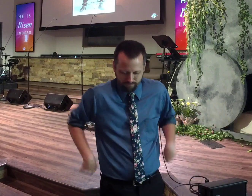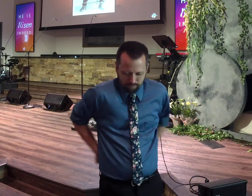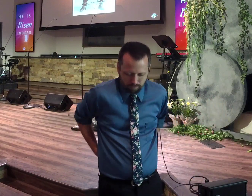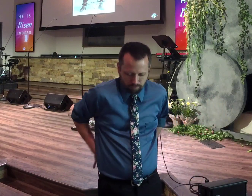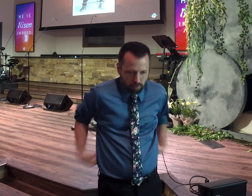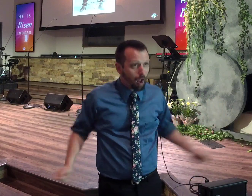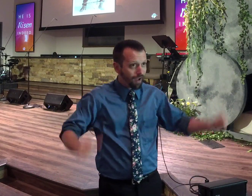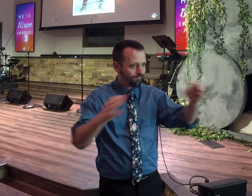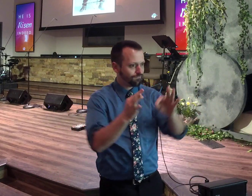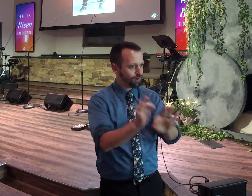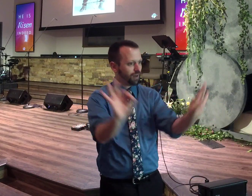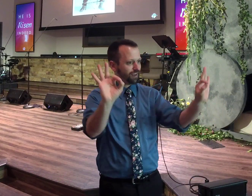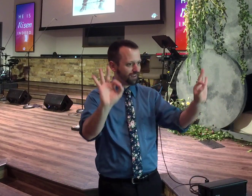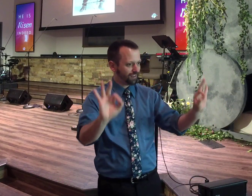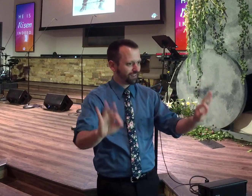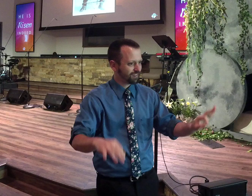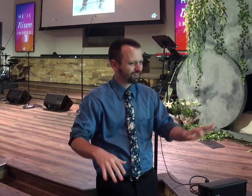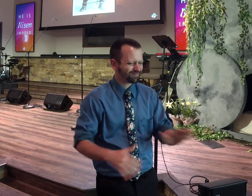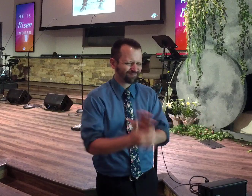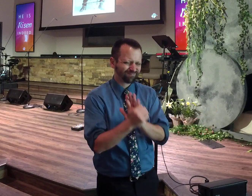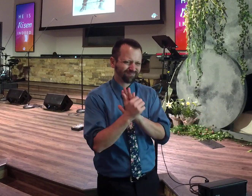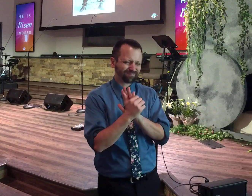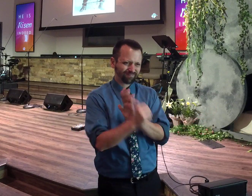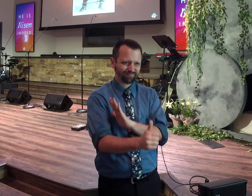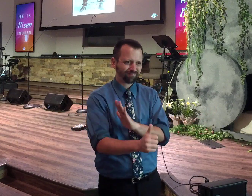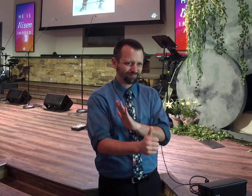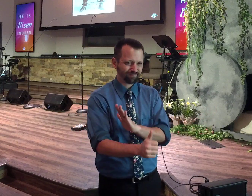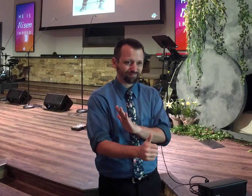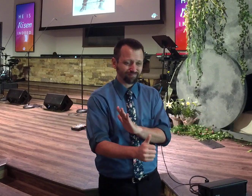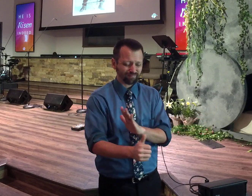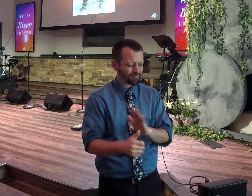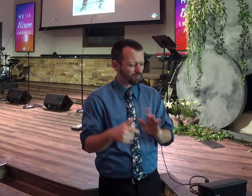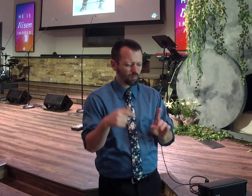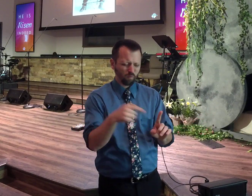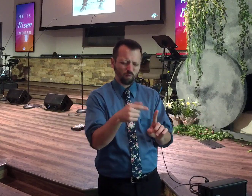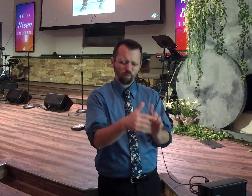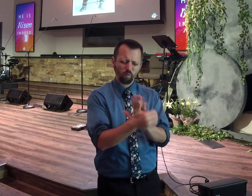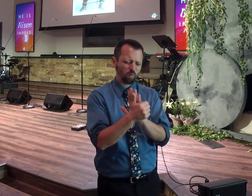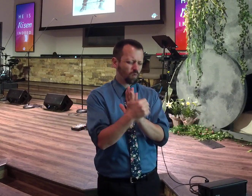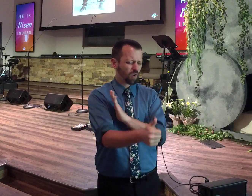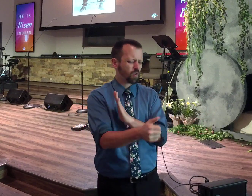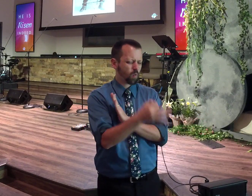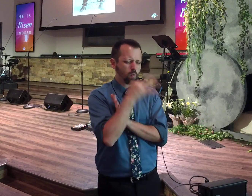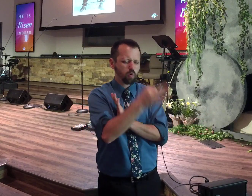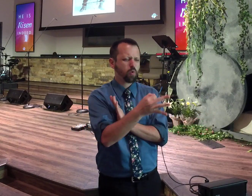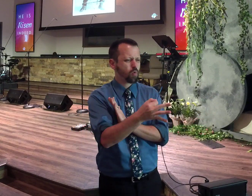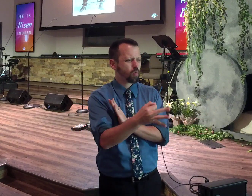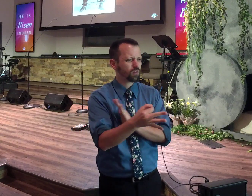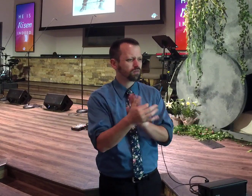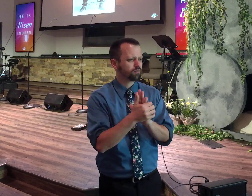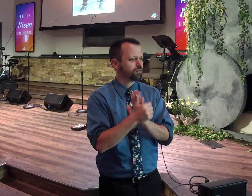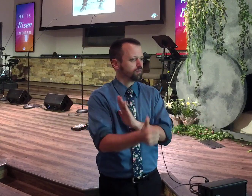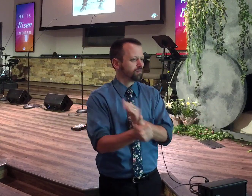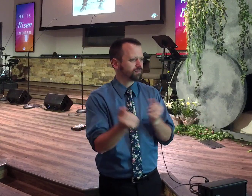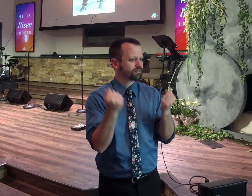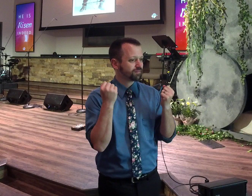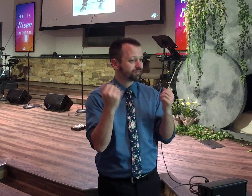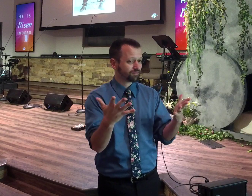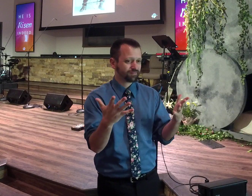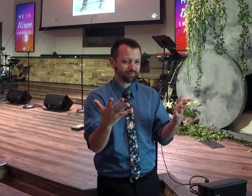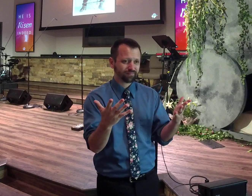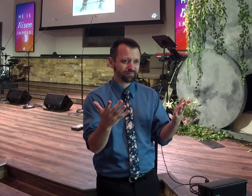himself and get out. You know, those things were no problem for Harry Houdini to try to escape from. You name